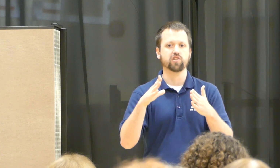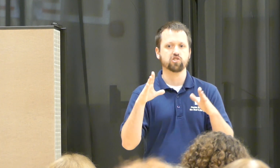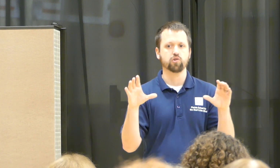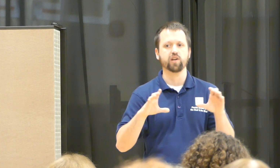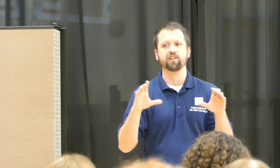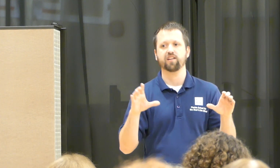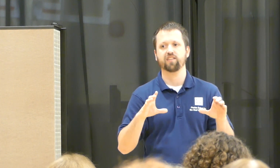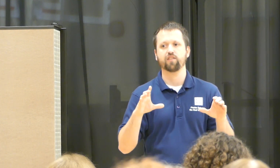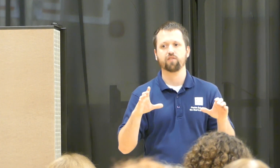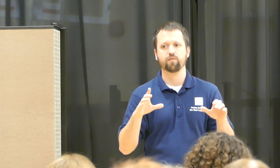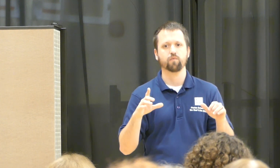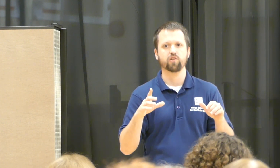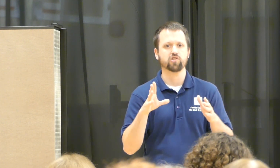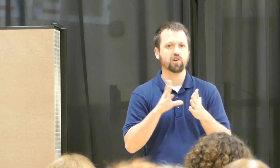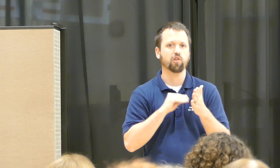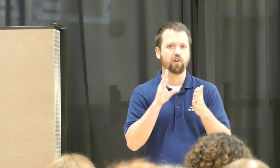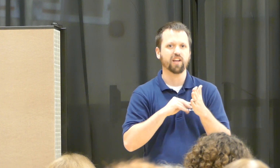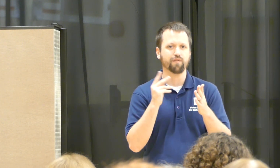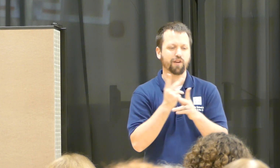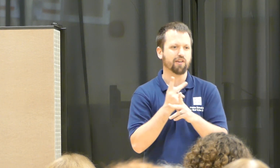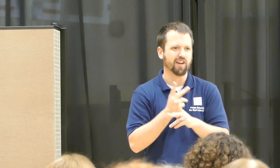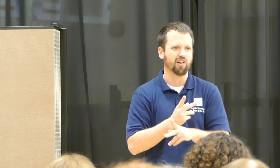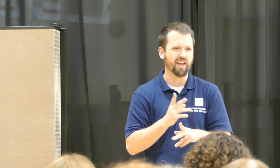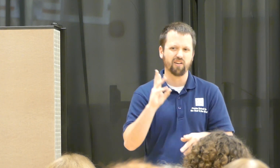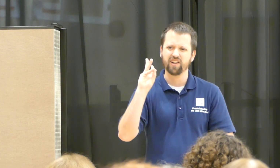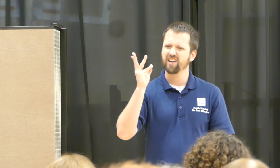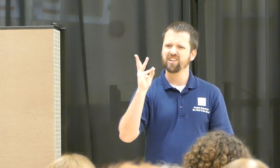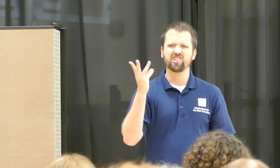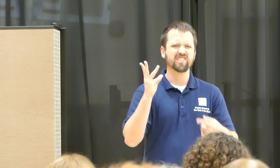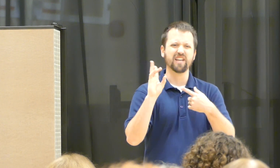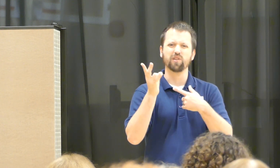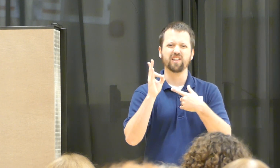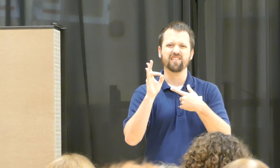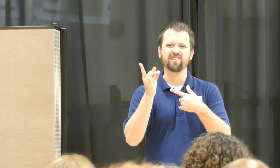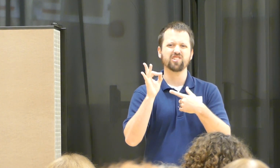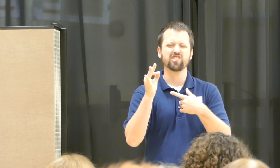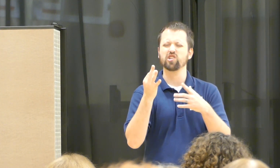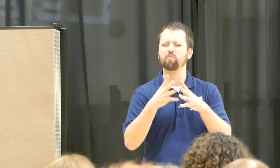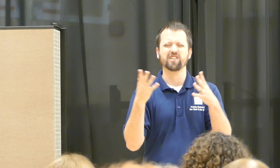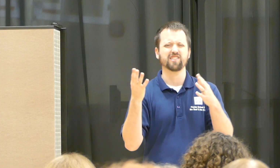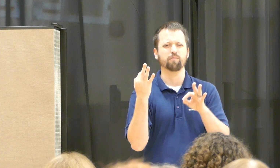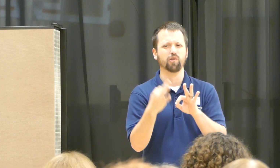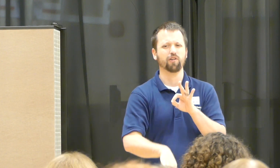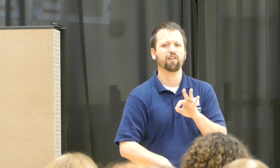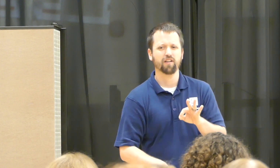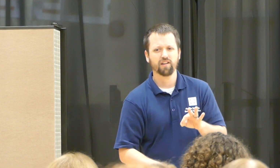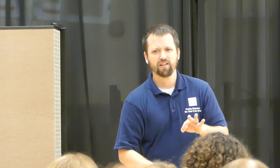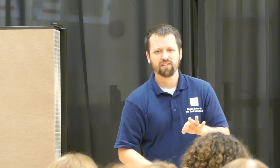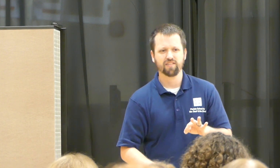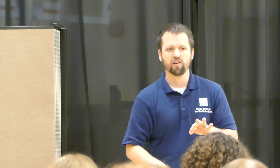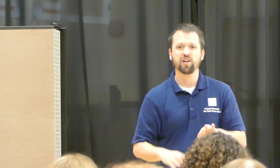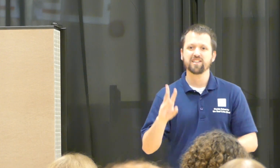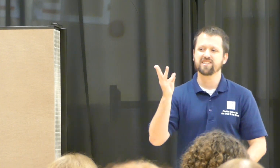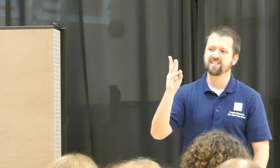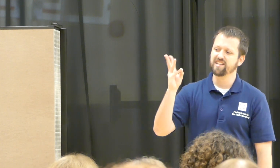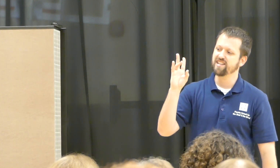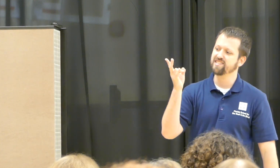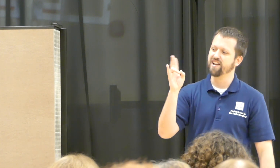do it. At least when you're still learning and figuring it all out. Just stick with this. It's just so simple. So 16,